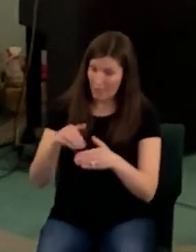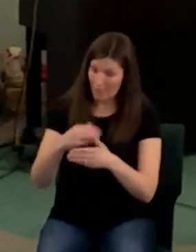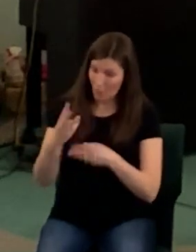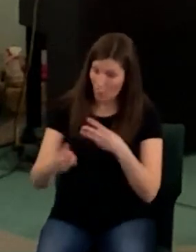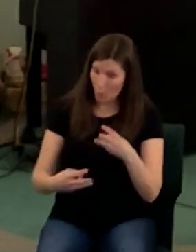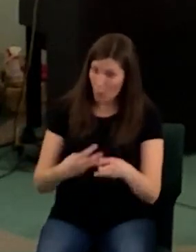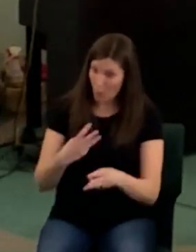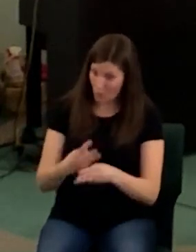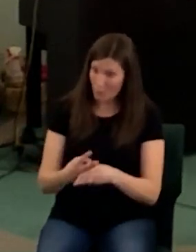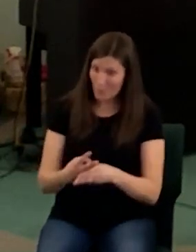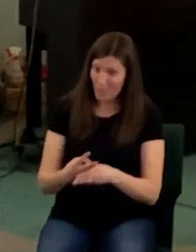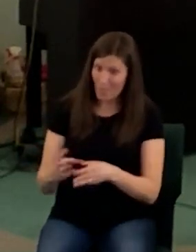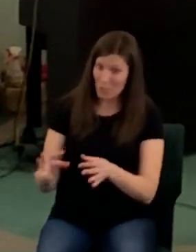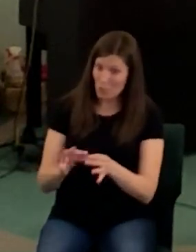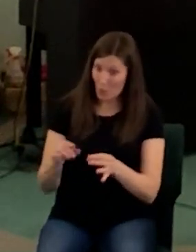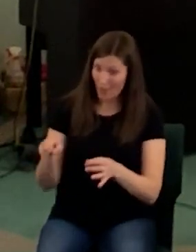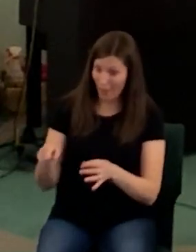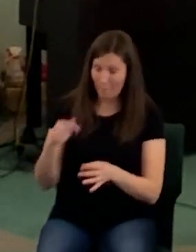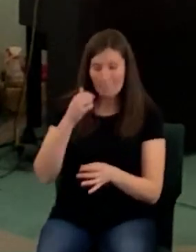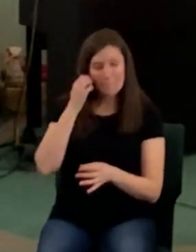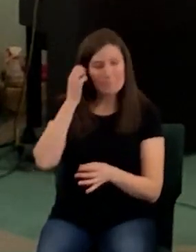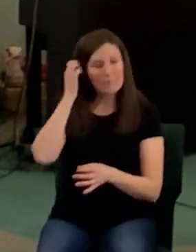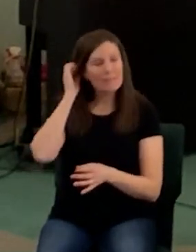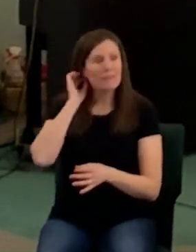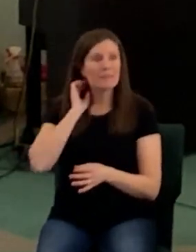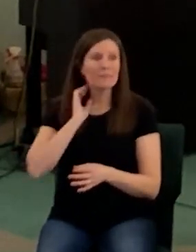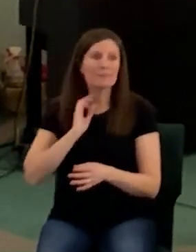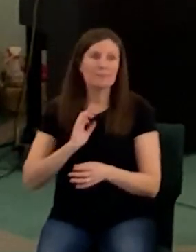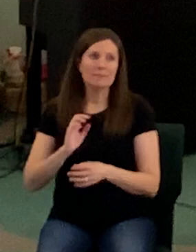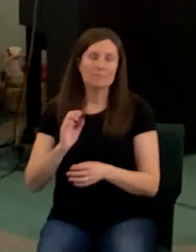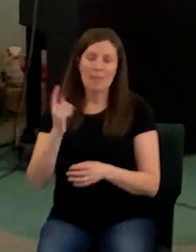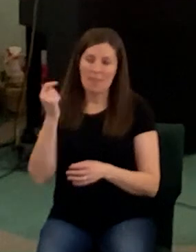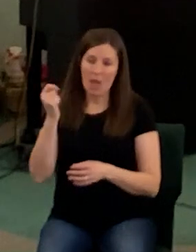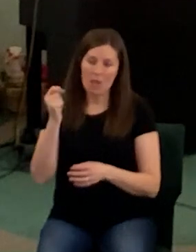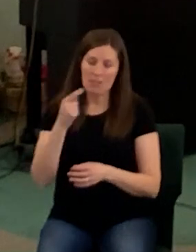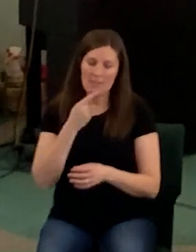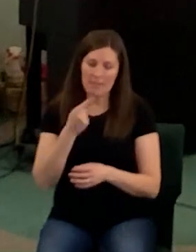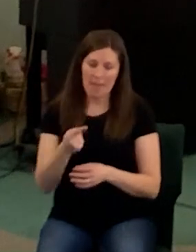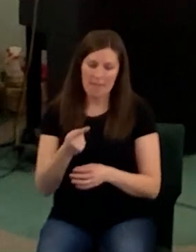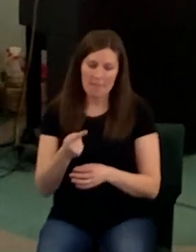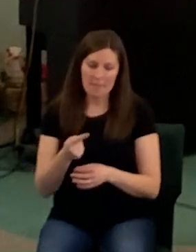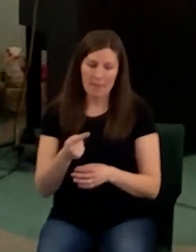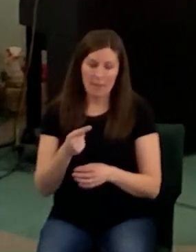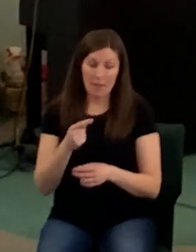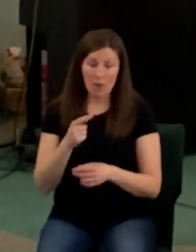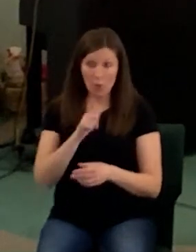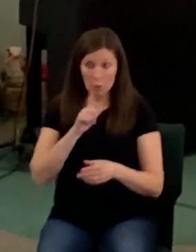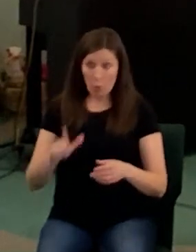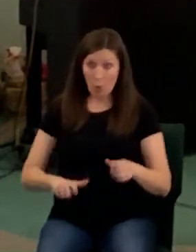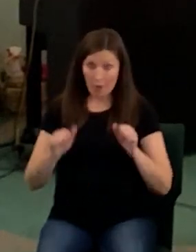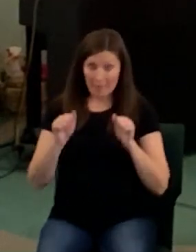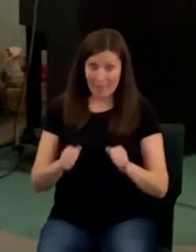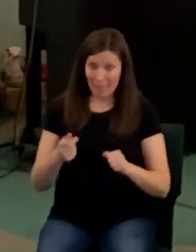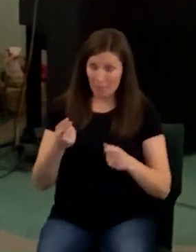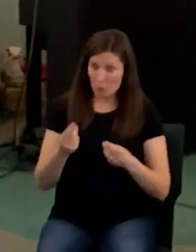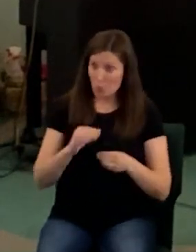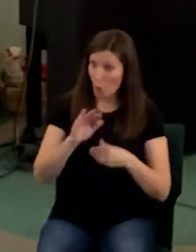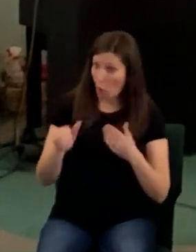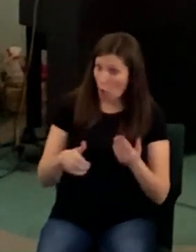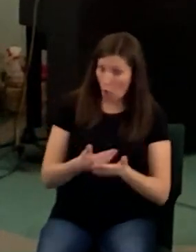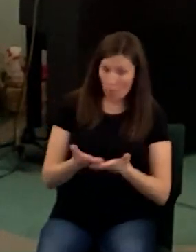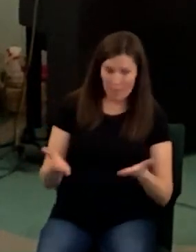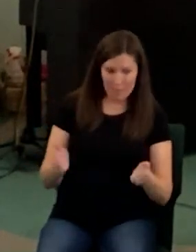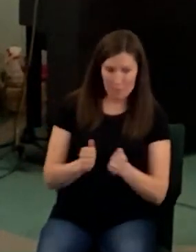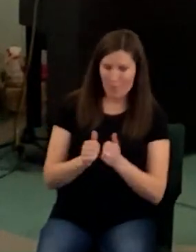things he's already doing. Chuck Swindoll, in his commentary on these verses, says, "While the Lord can do all things without any help